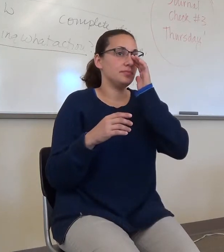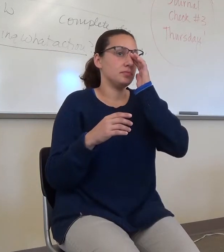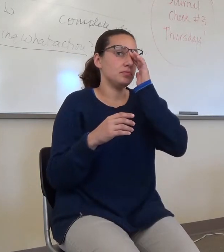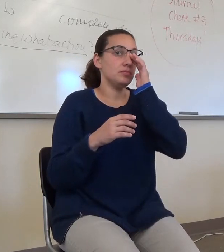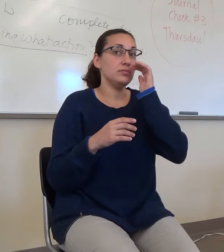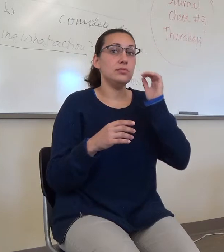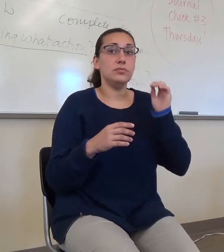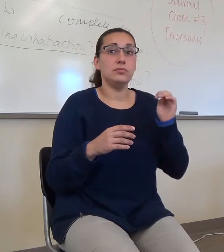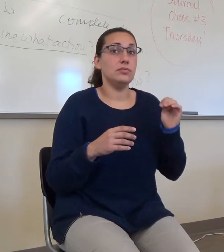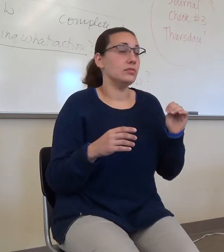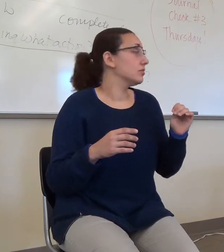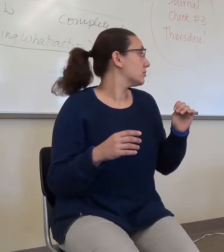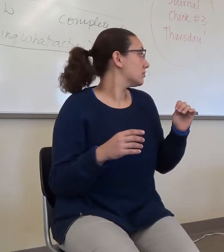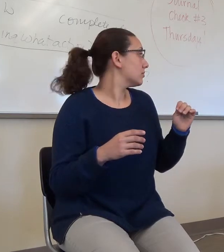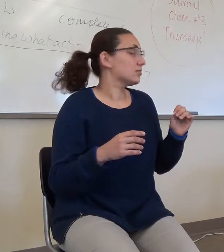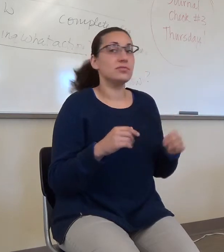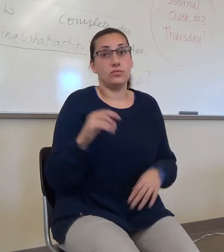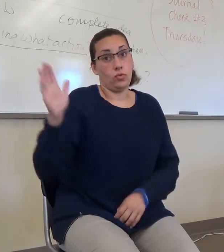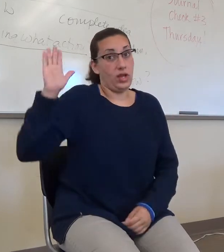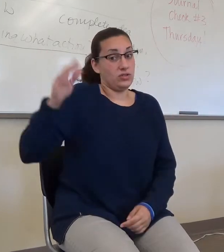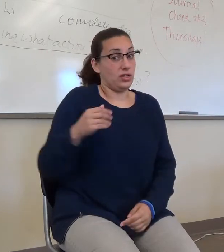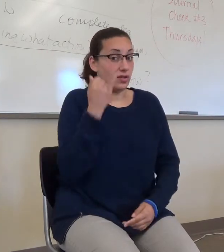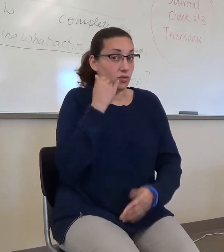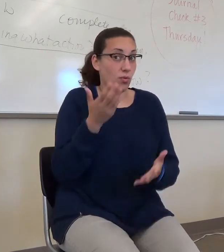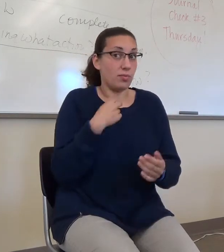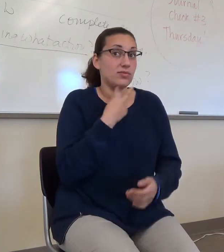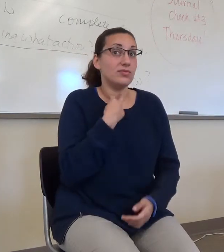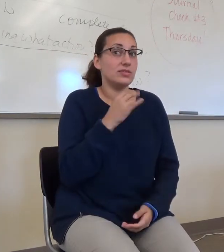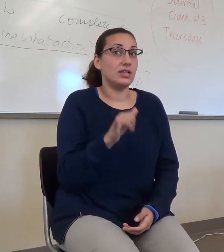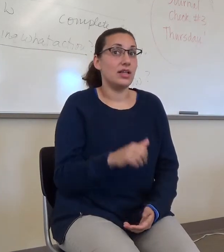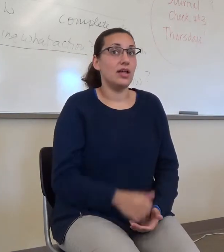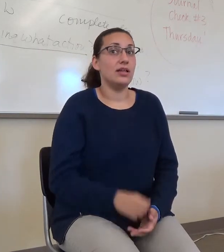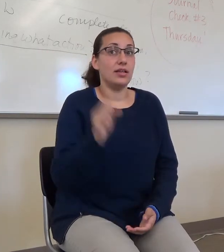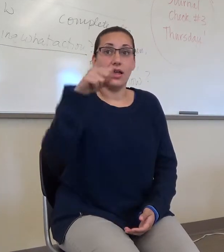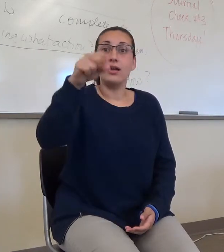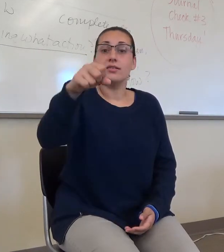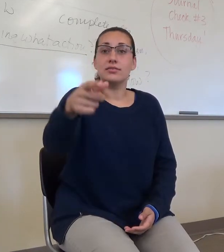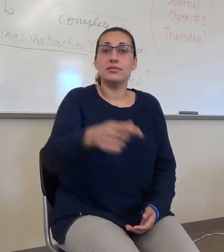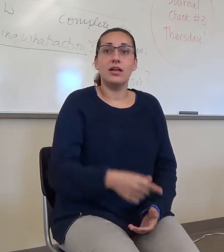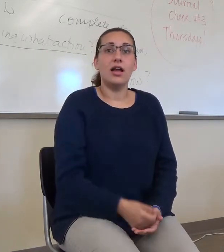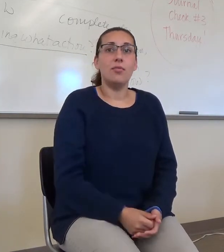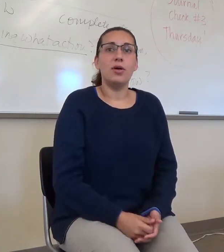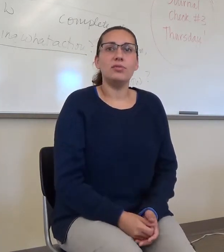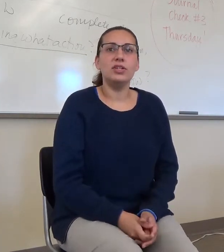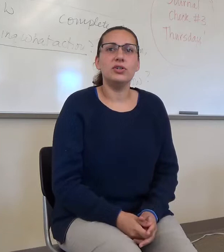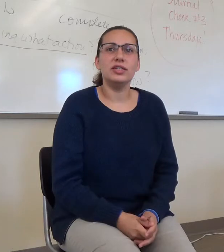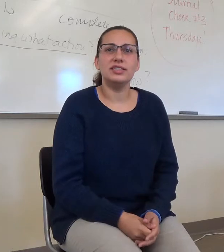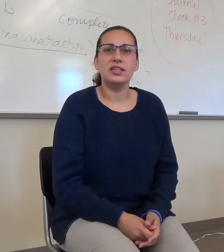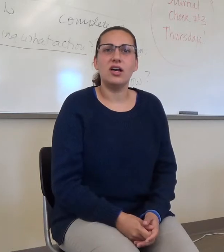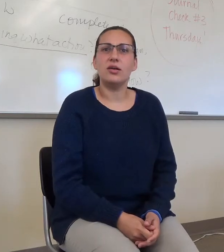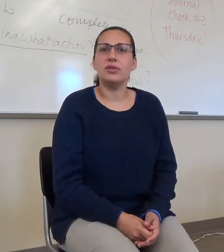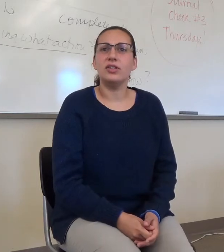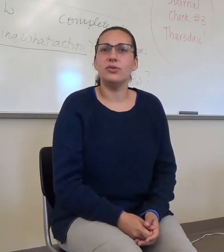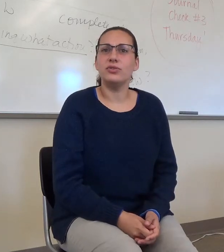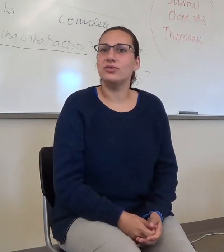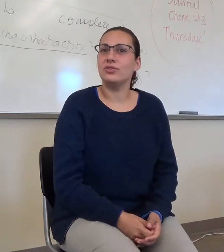think in terms of subject, verb, main idea. Yeah. I'm curious,